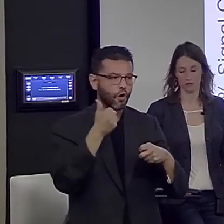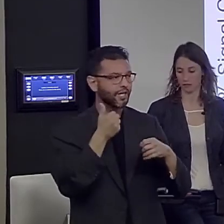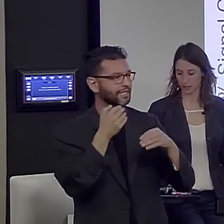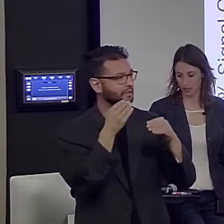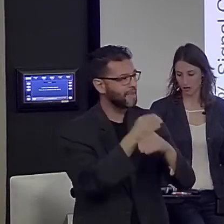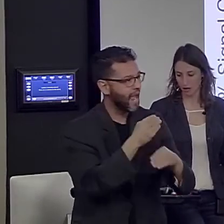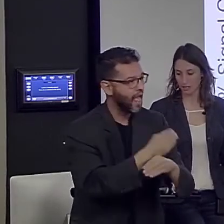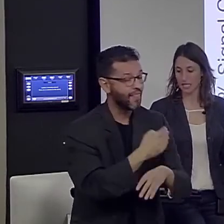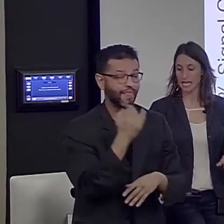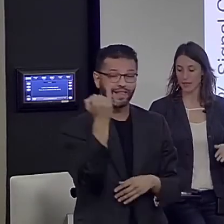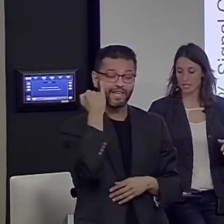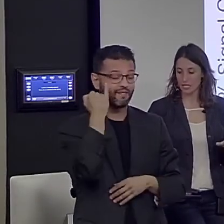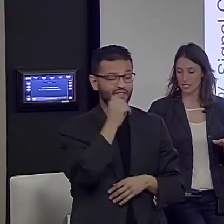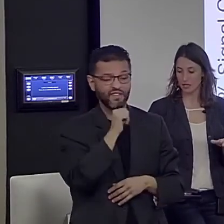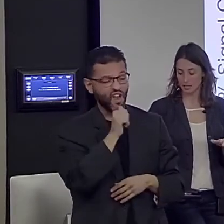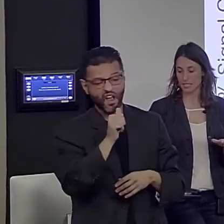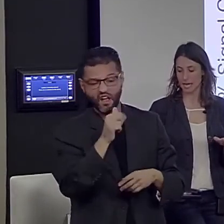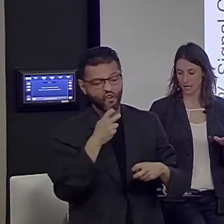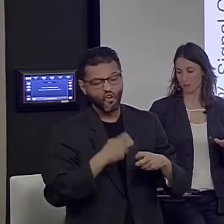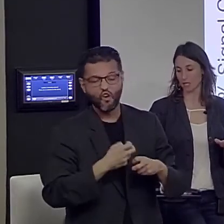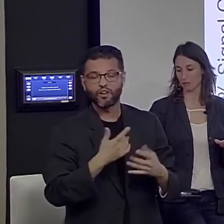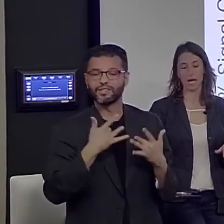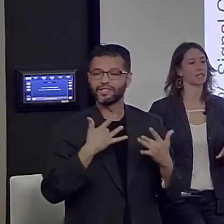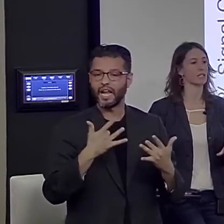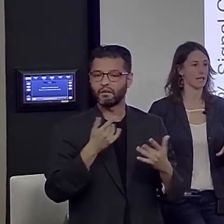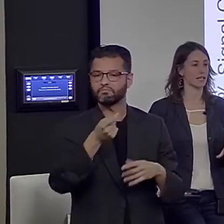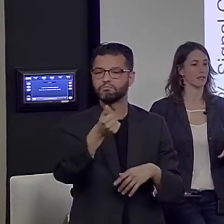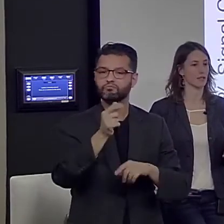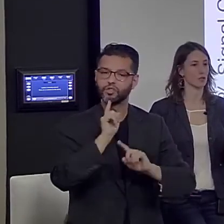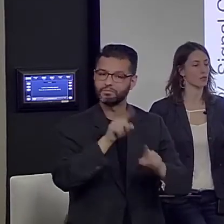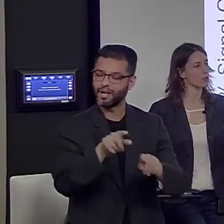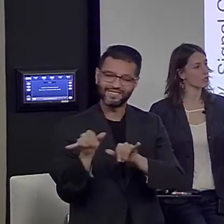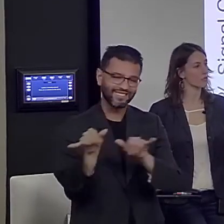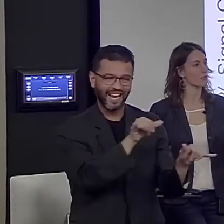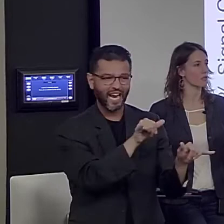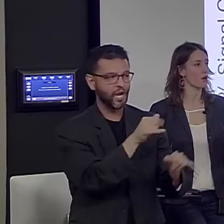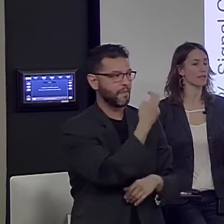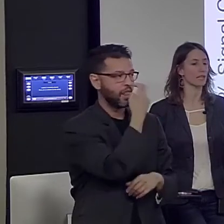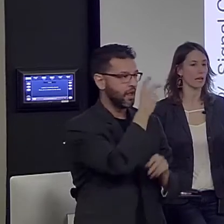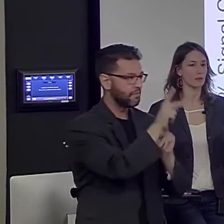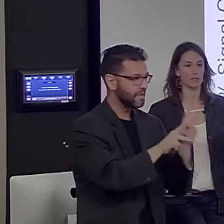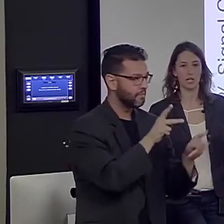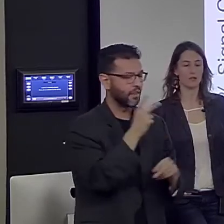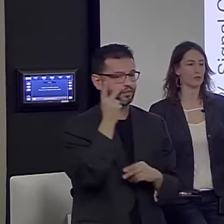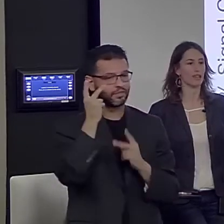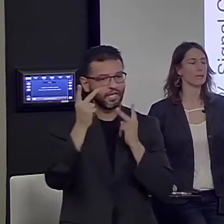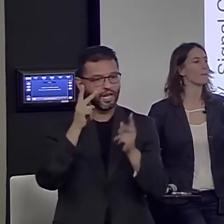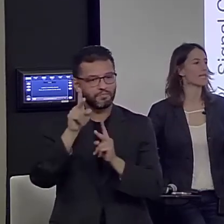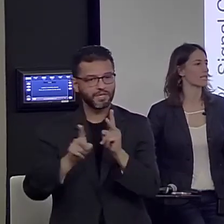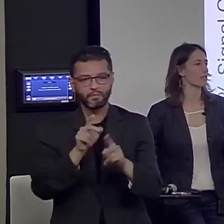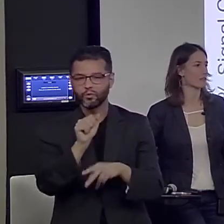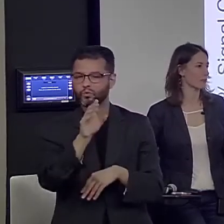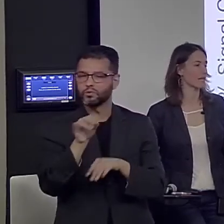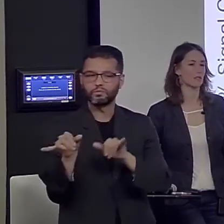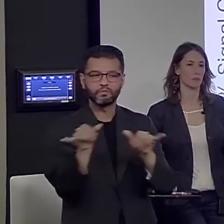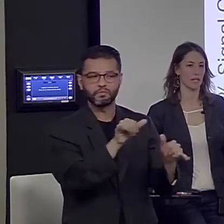least to the least hard. And this is the same in blind and sighted individuals. So just as we saw with language, there's nothing